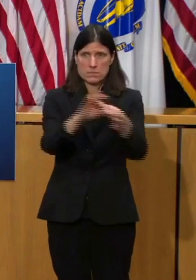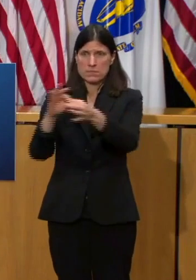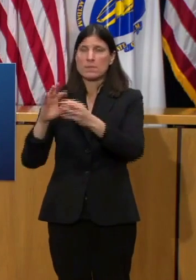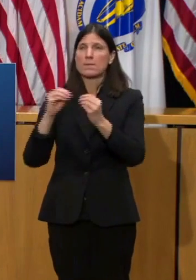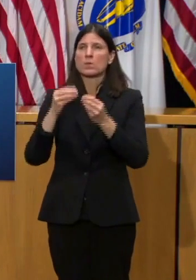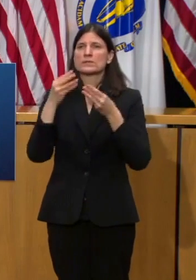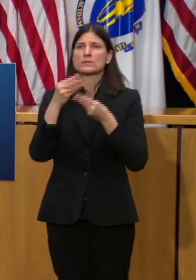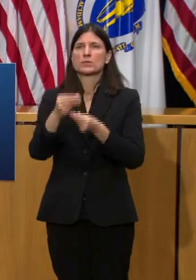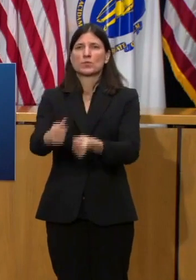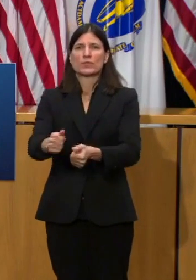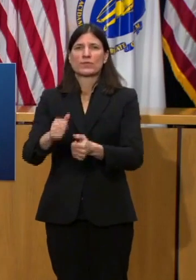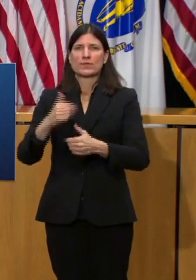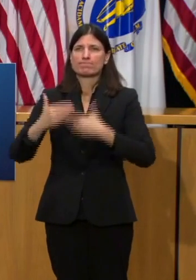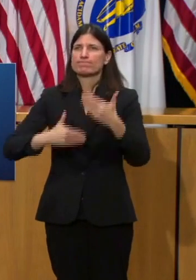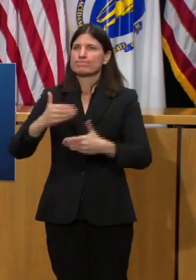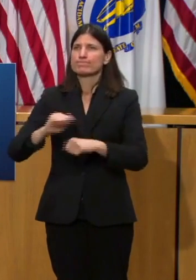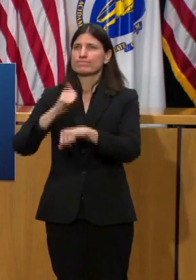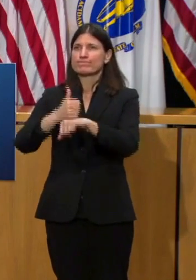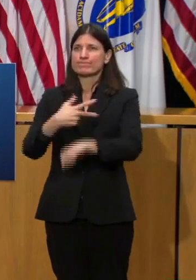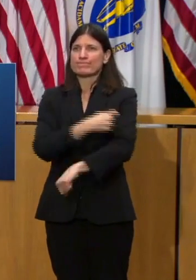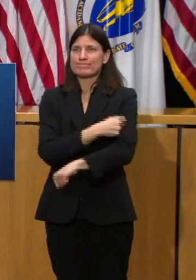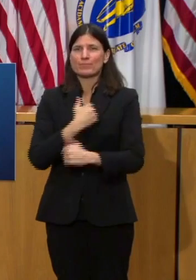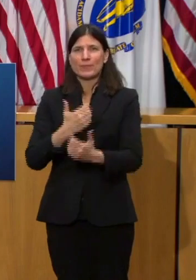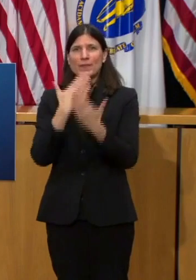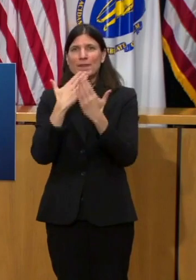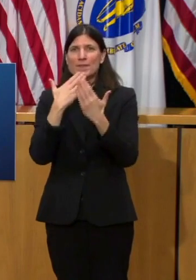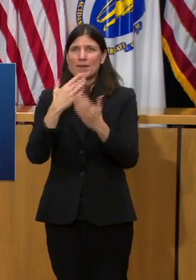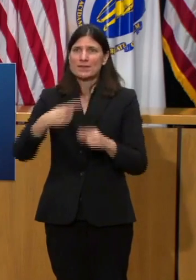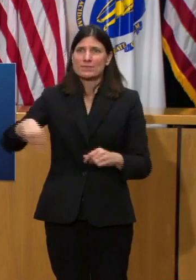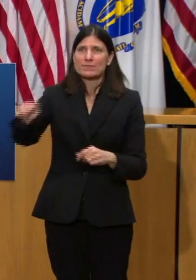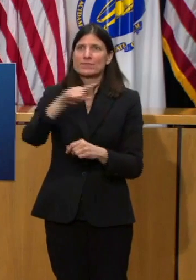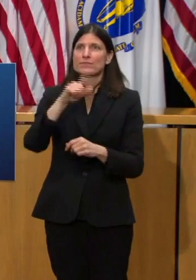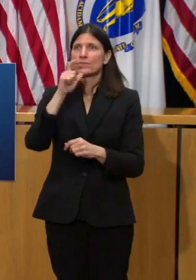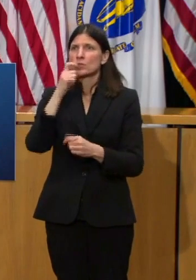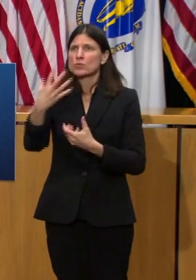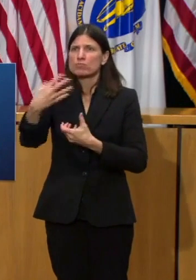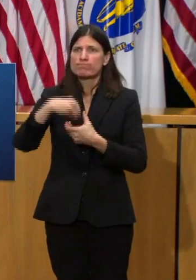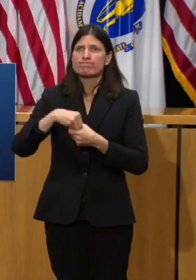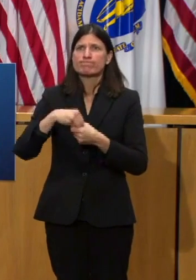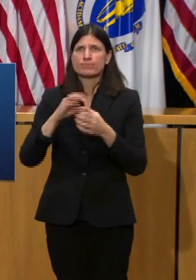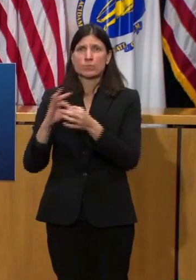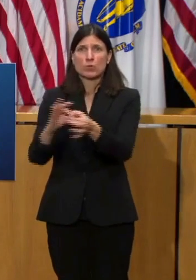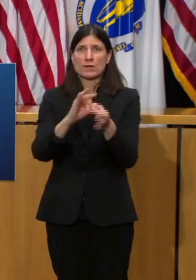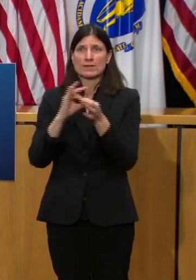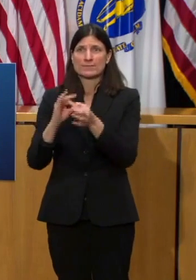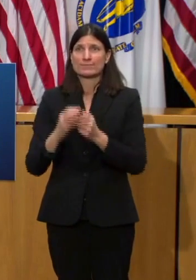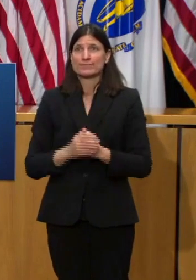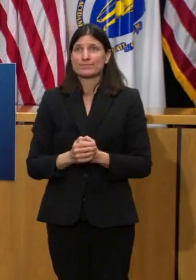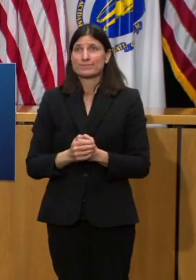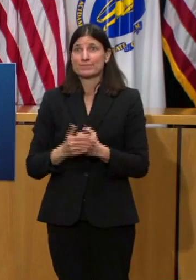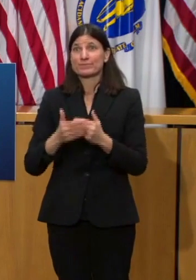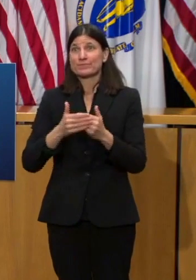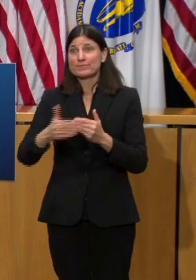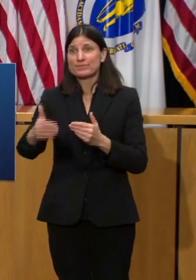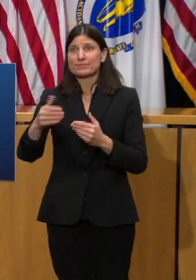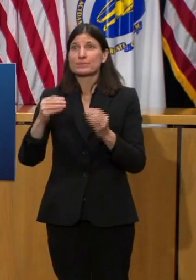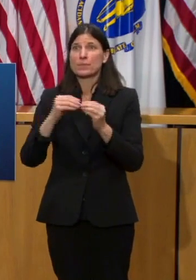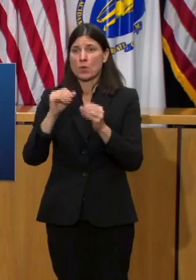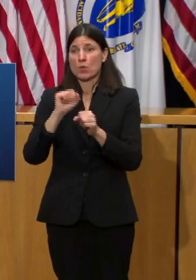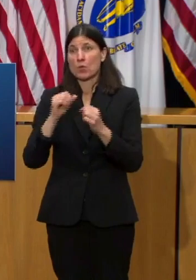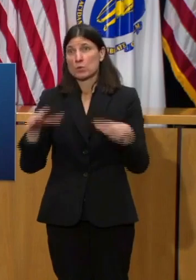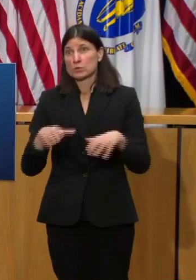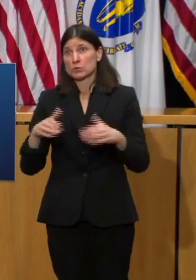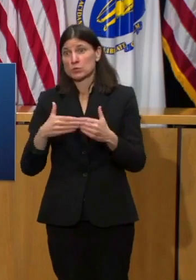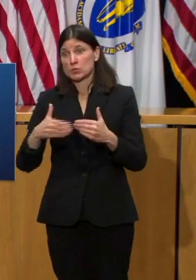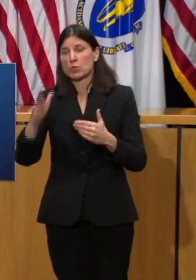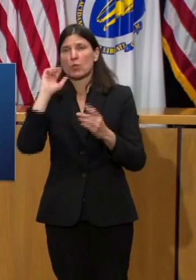to do together so that we continue to succeed on this mission. I would now like to turn it over to Secretary Sutters. Thank you.